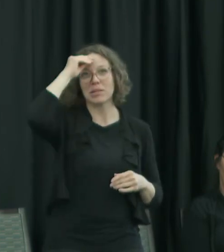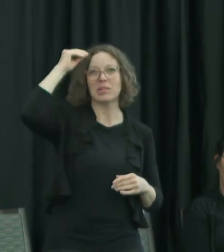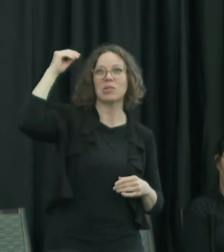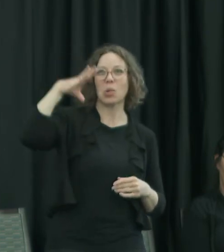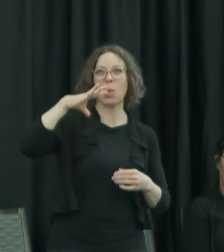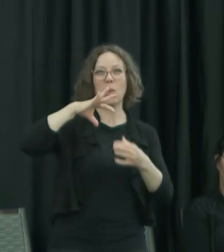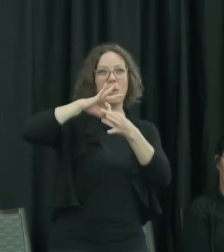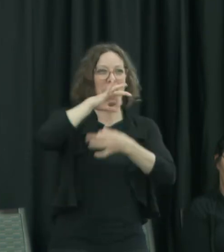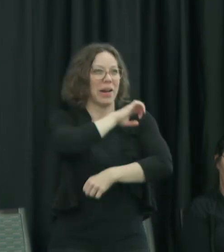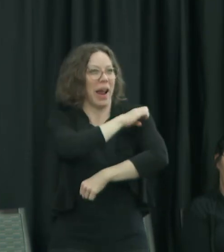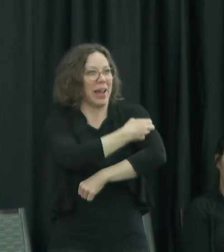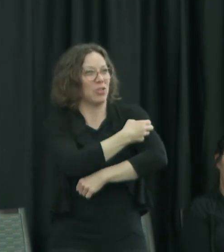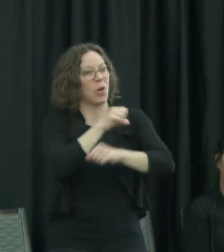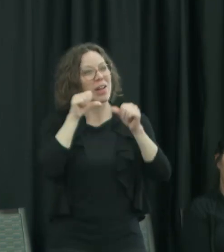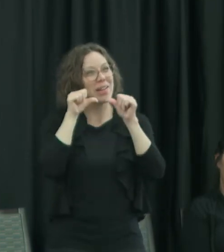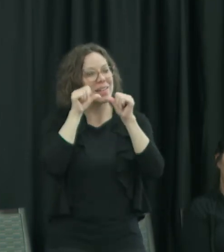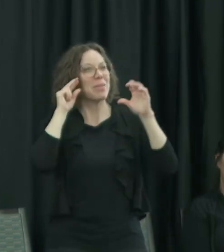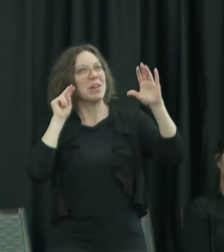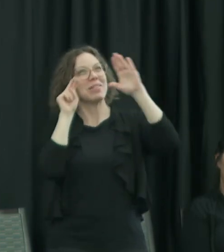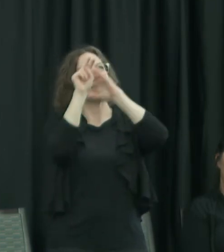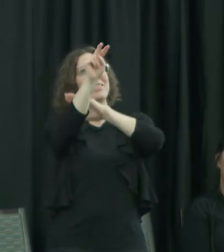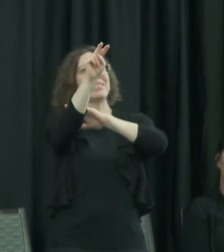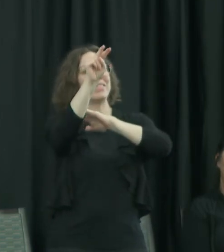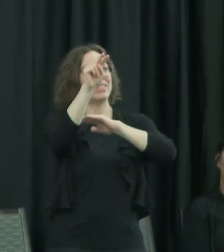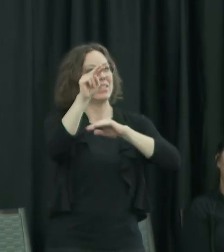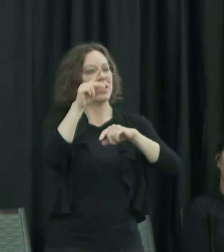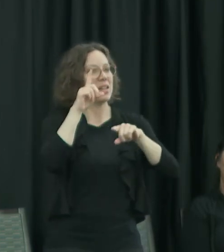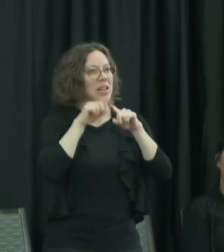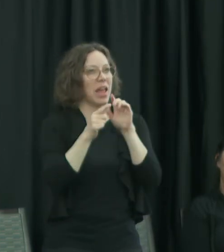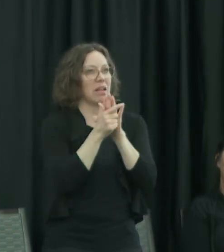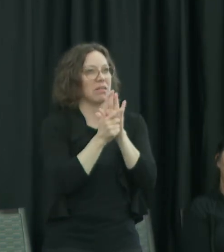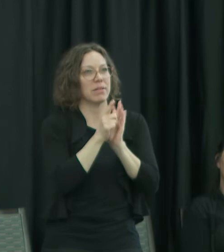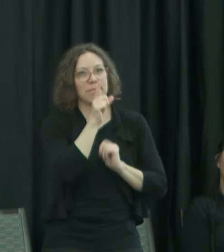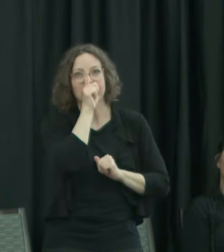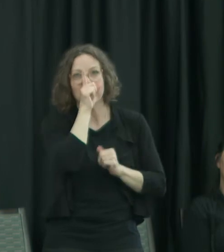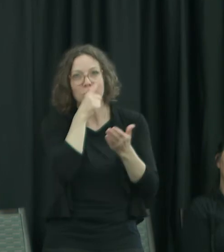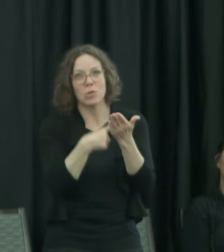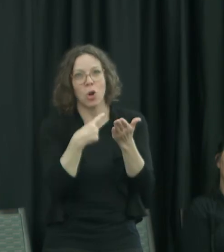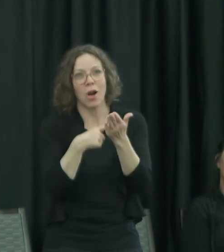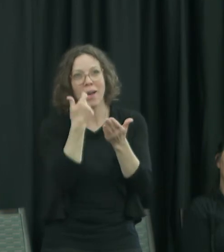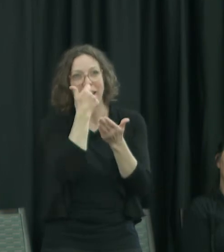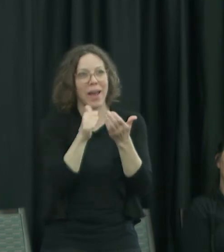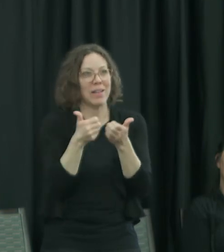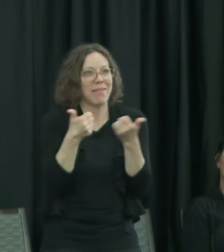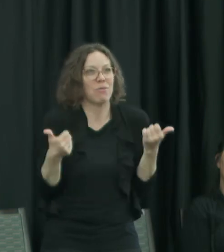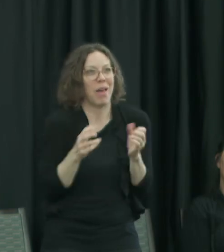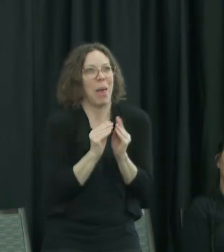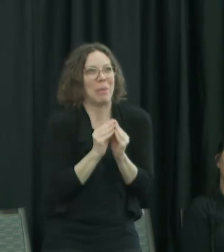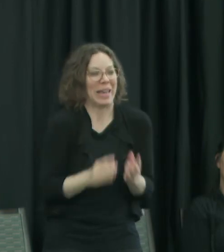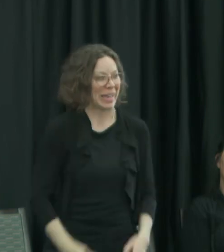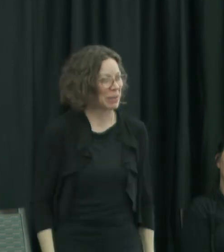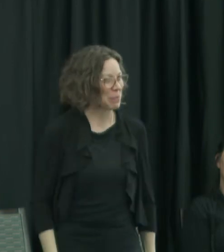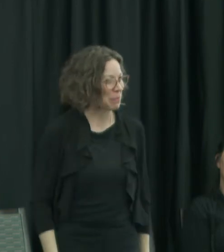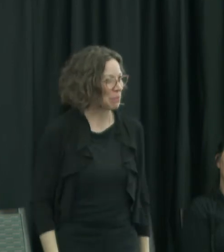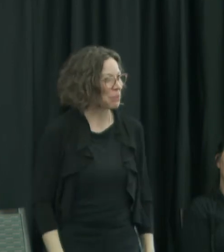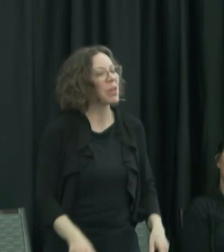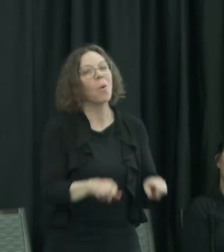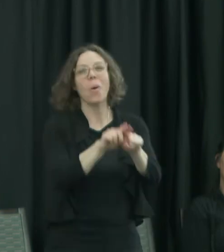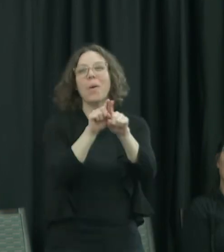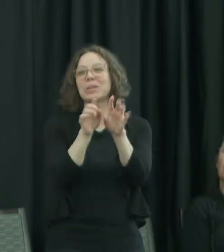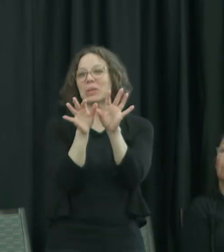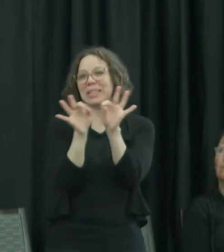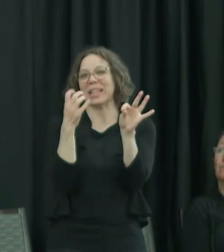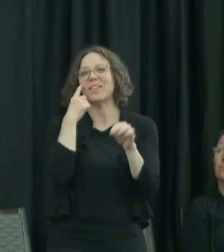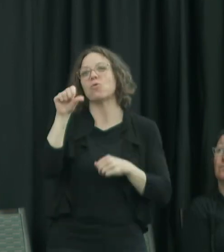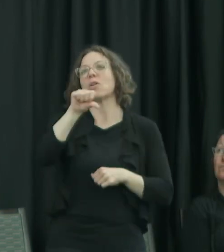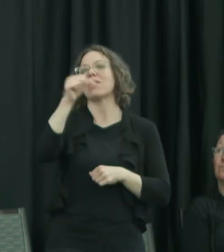while keeping our eyes to the horizon and not being able to legally talk about any of these outside of a meeting. And I would also state that for the